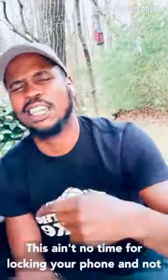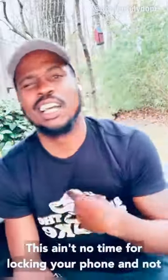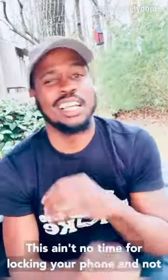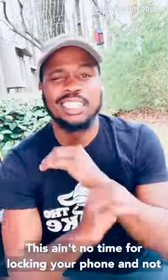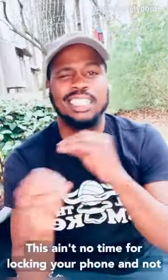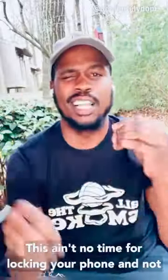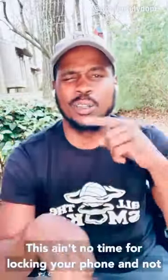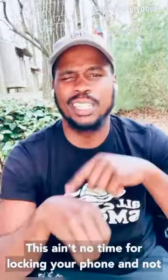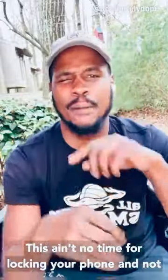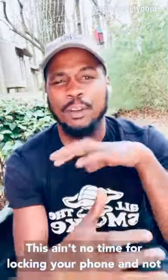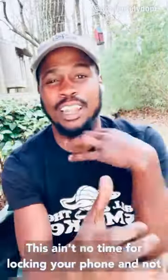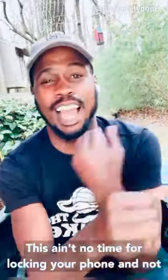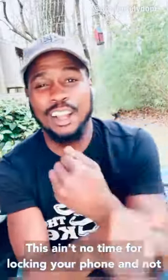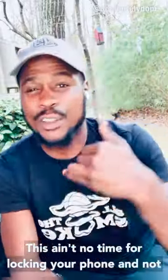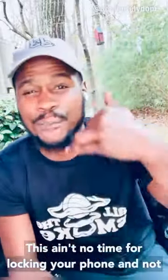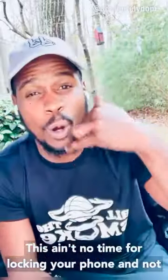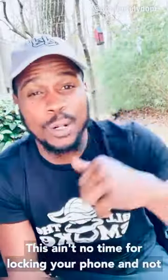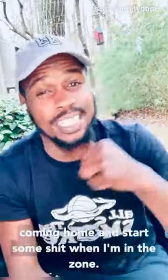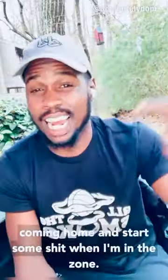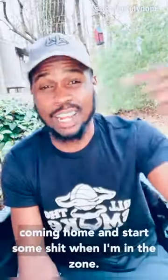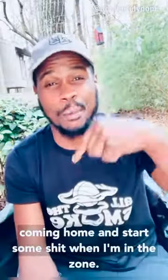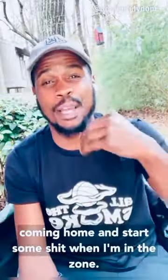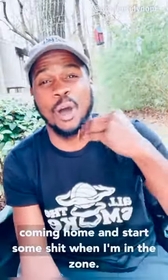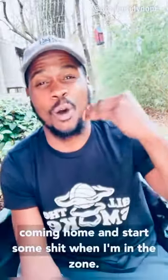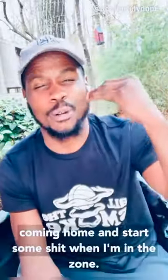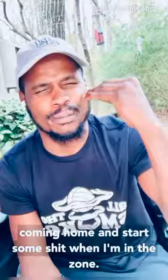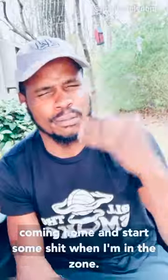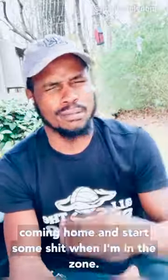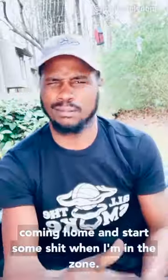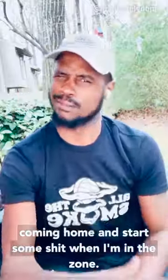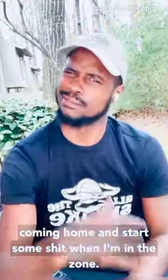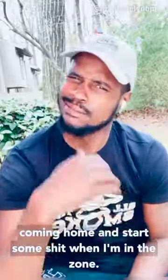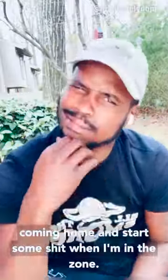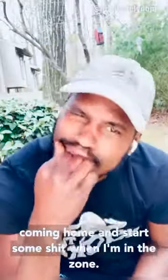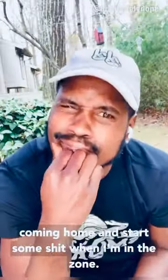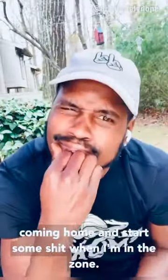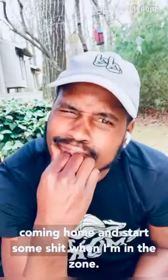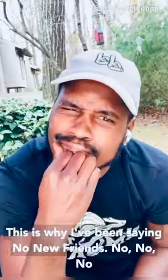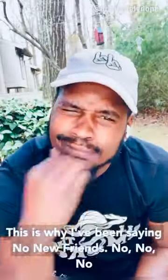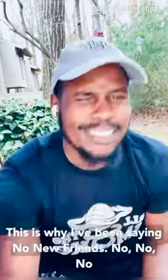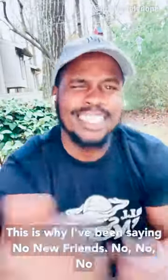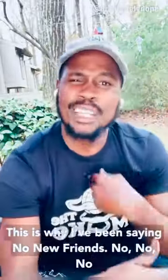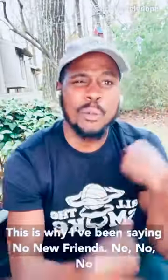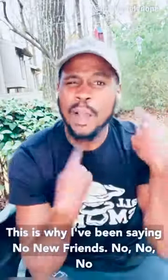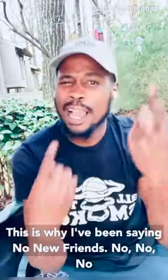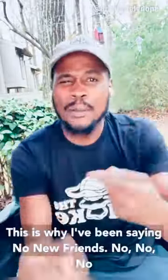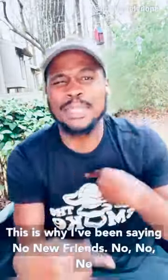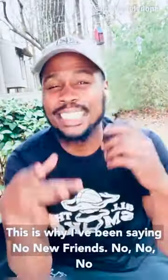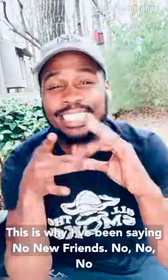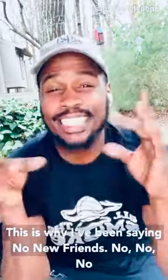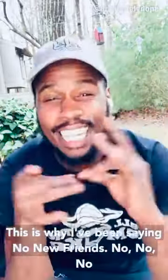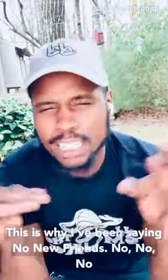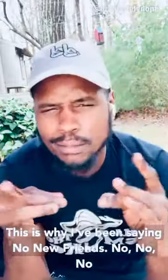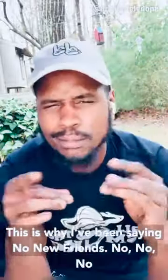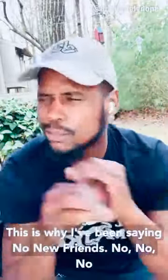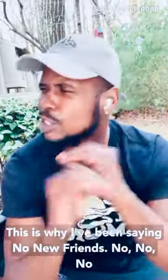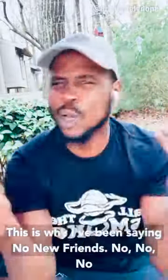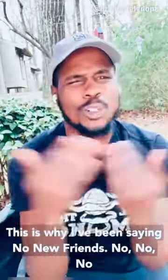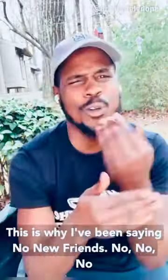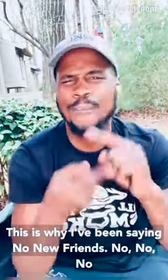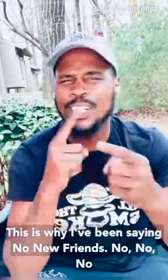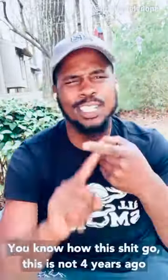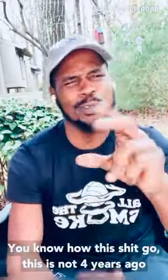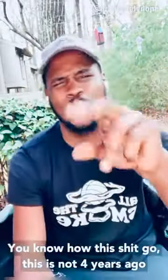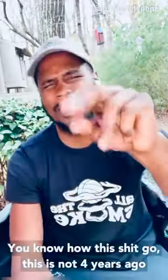And this ain't no time for locking your phone and not coming home and starting some shit when I'm in the zone. This is why I've been saying no new